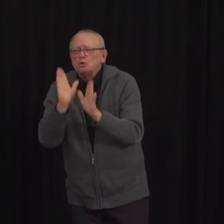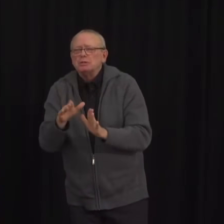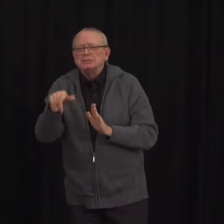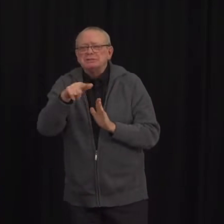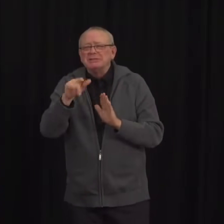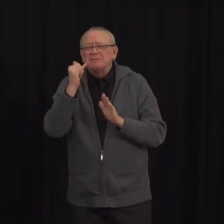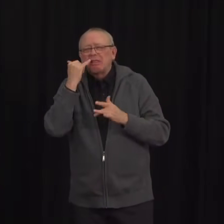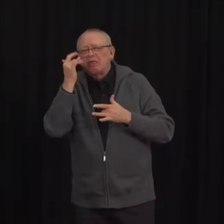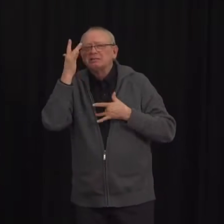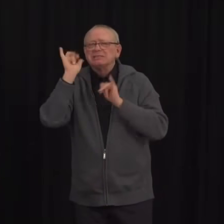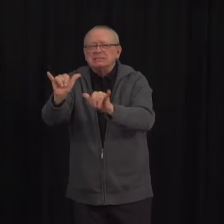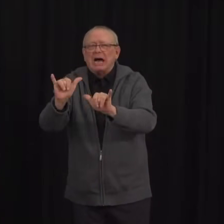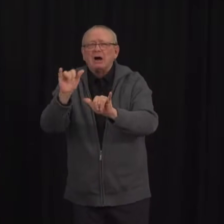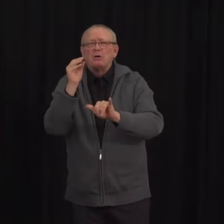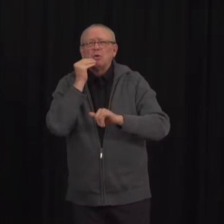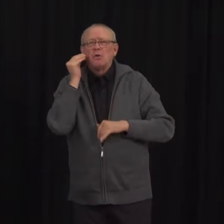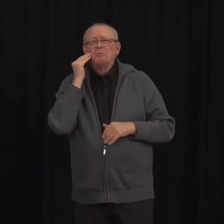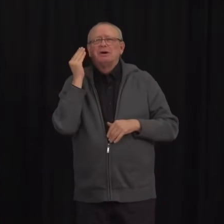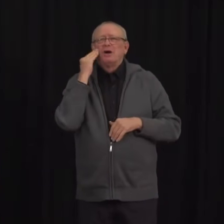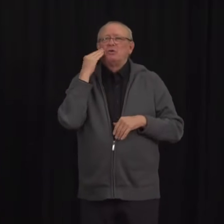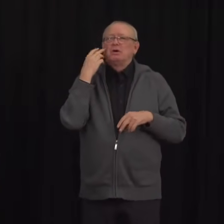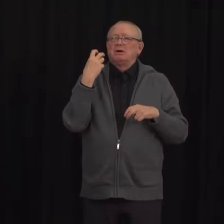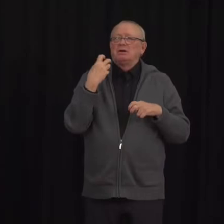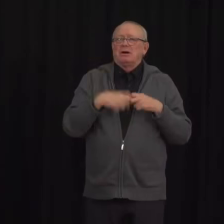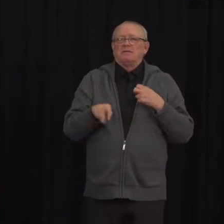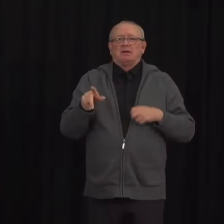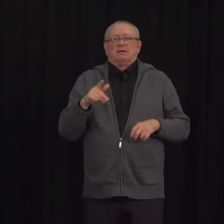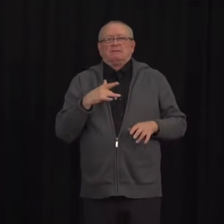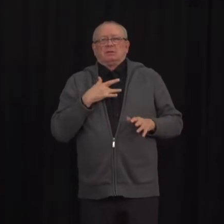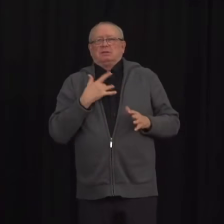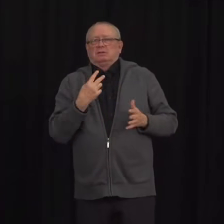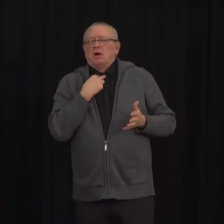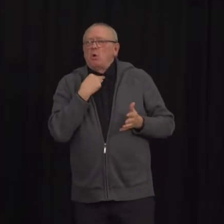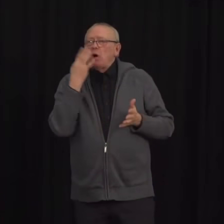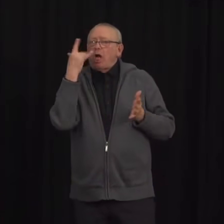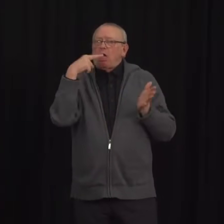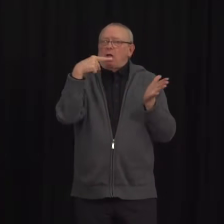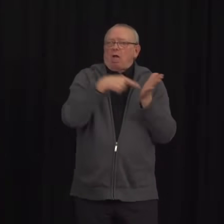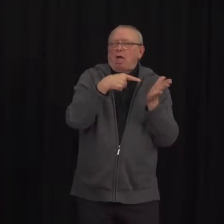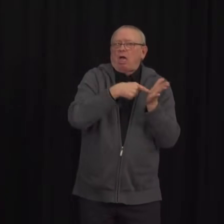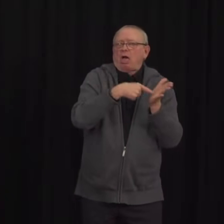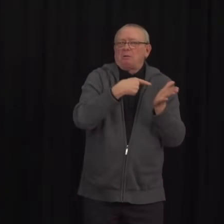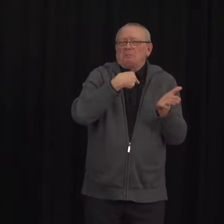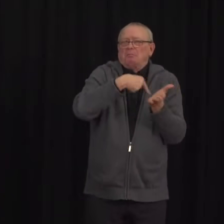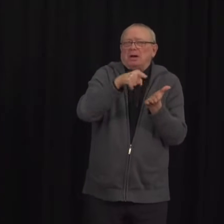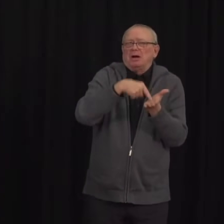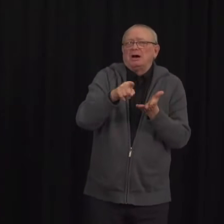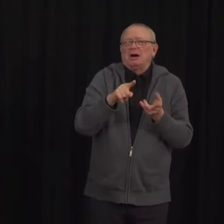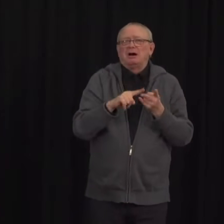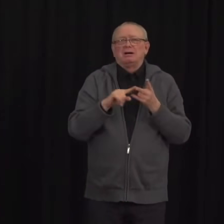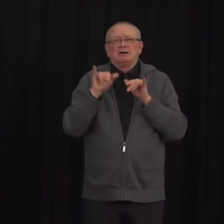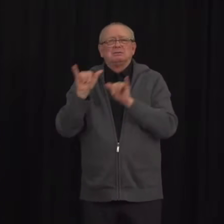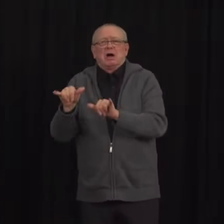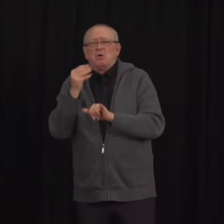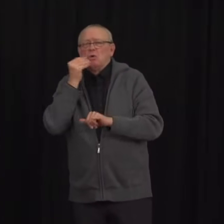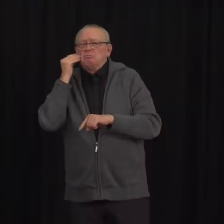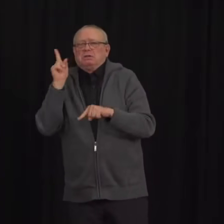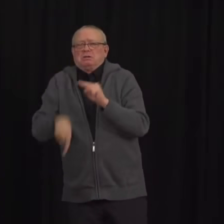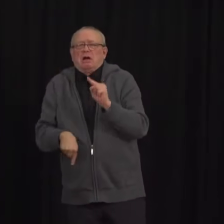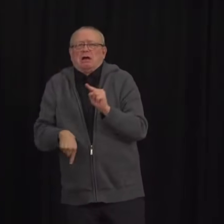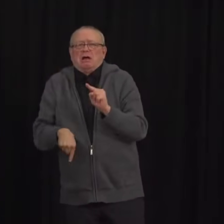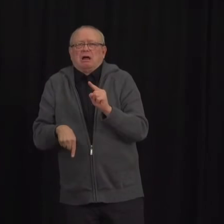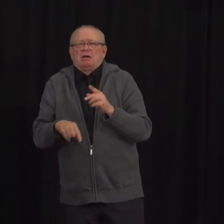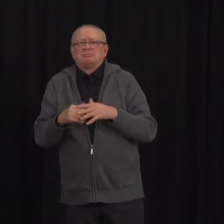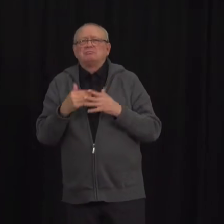many. Albertans have bills to pay, and staying home can feel like an out-of-reach luxury. So I want to remind Albertans that